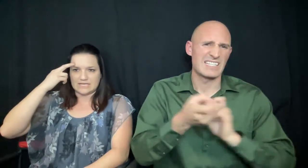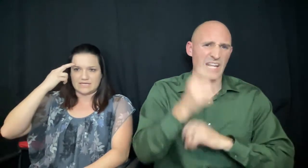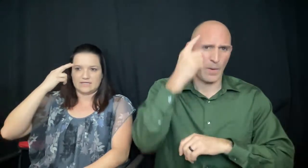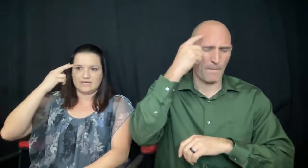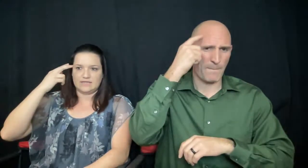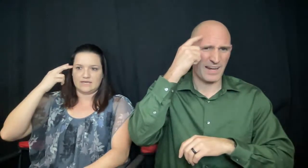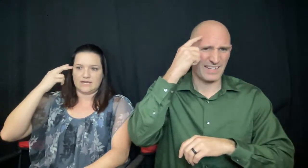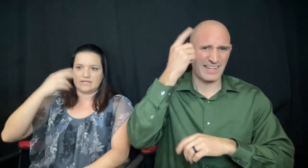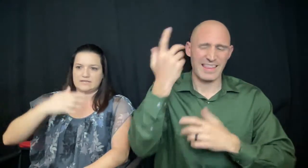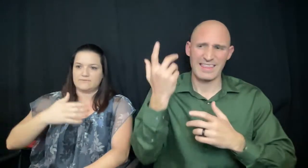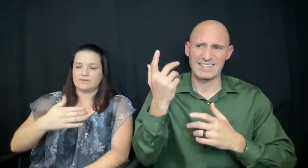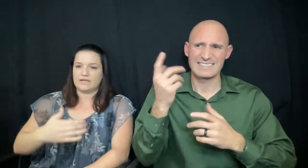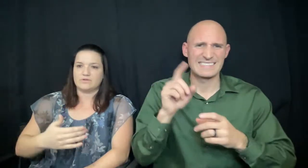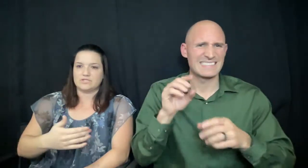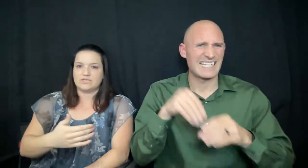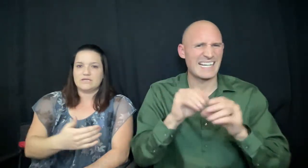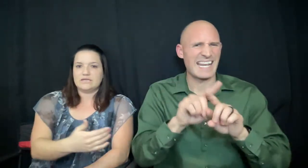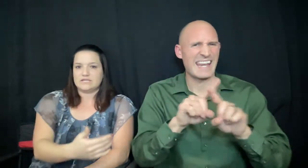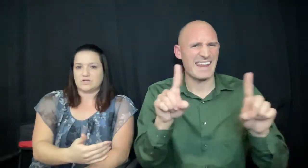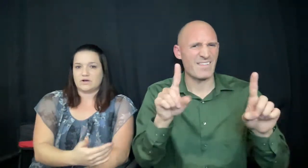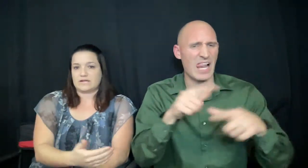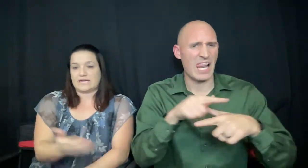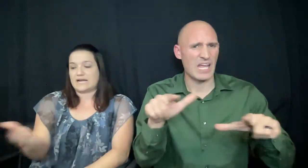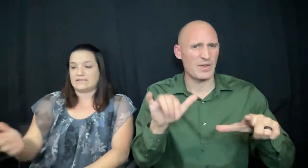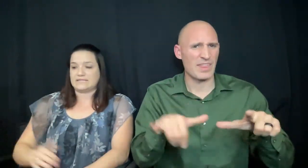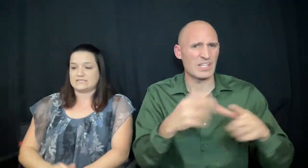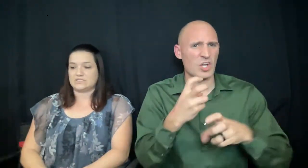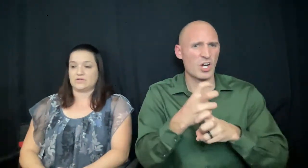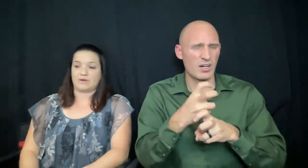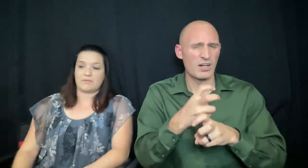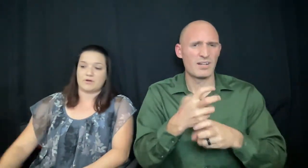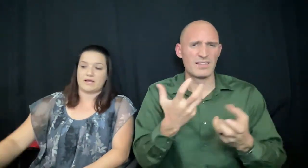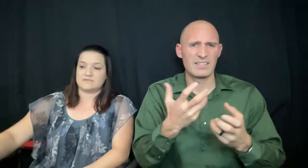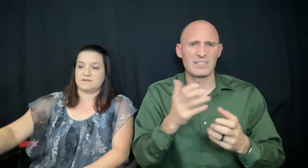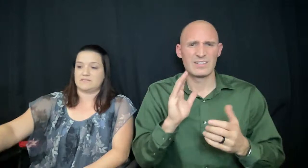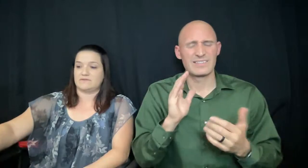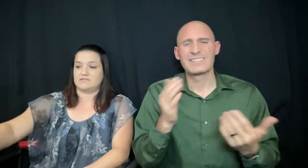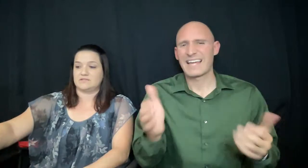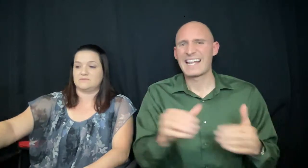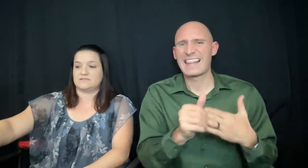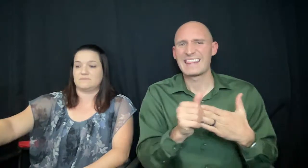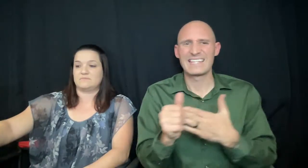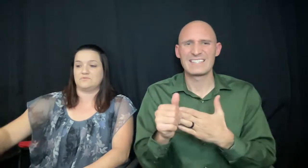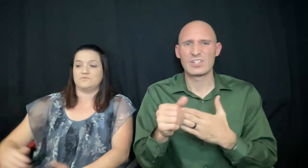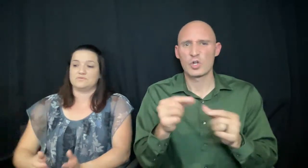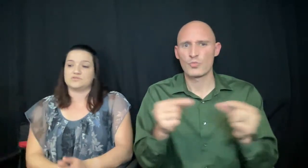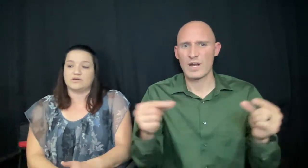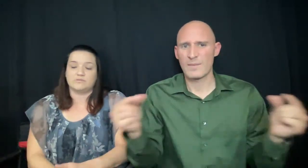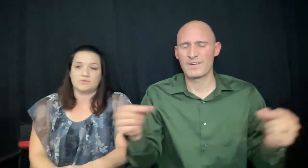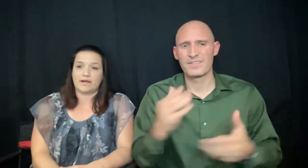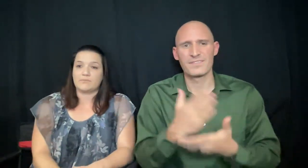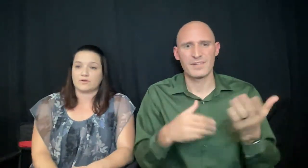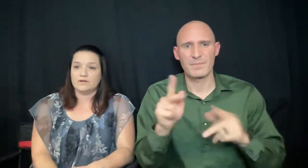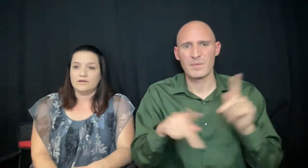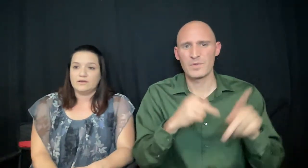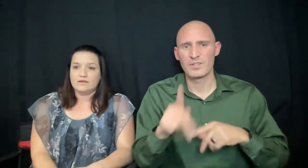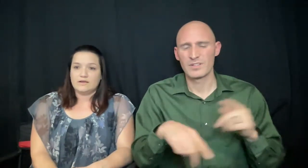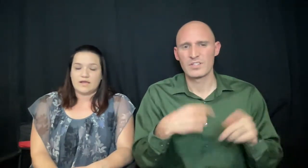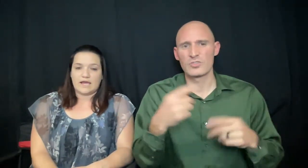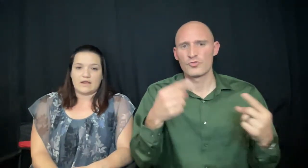think in a different language is hard. And it kind of leads into the grammar aspect of it, because there's been some people who've been struggling with grammar. And